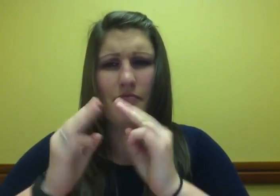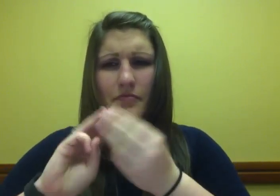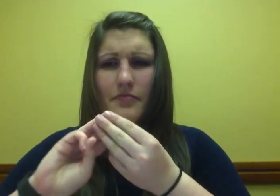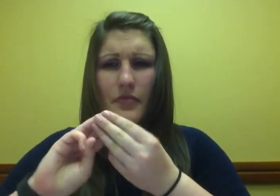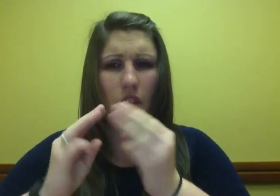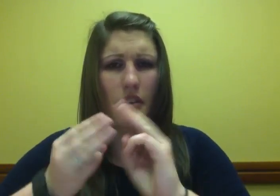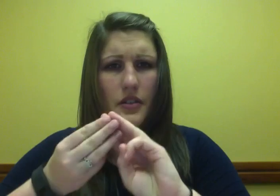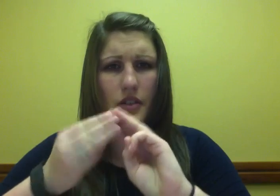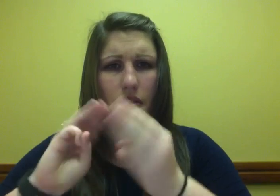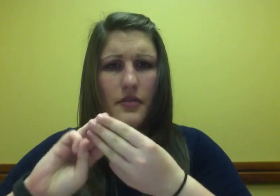I don't know.